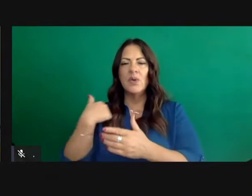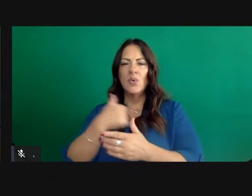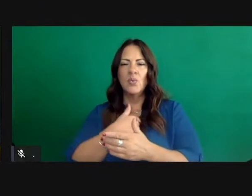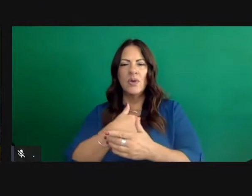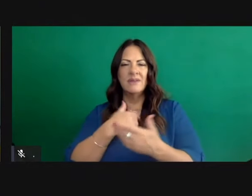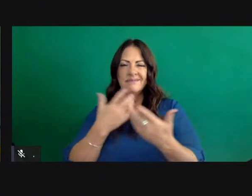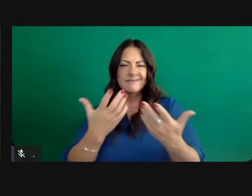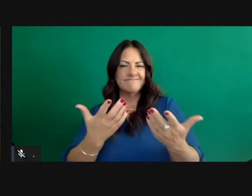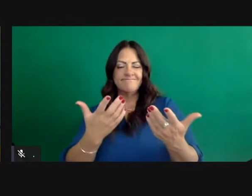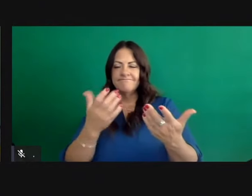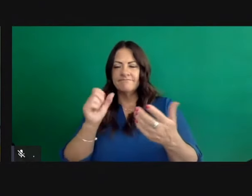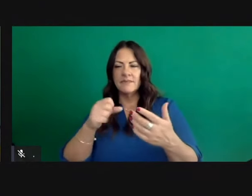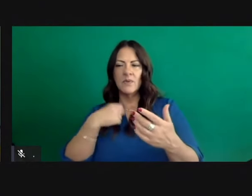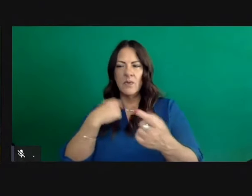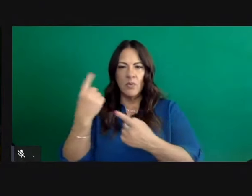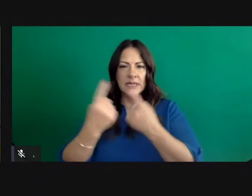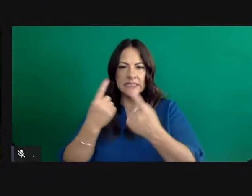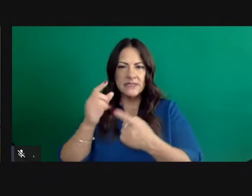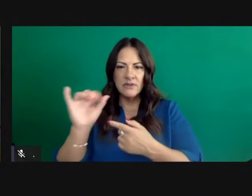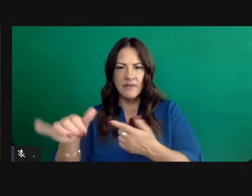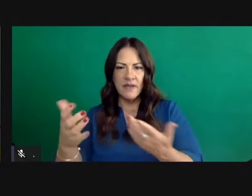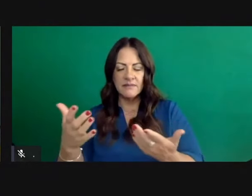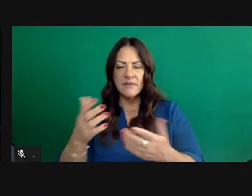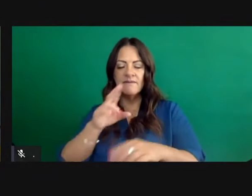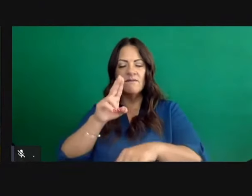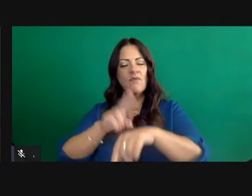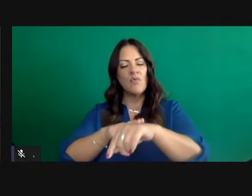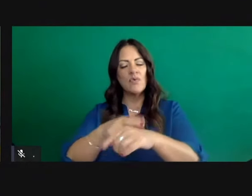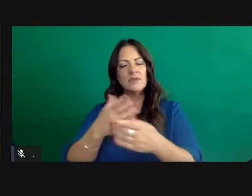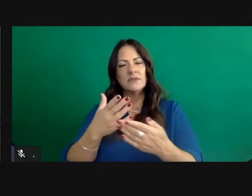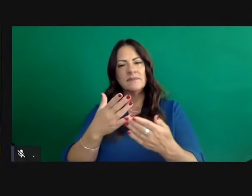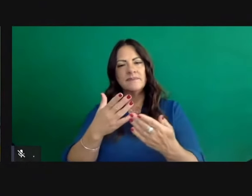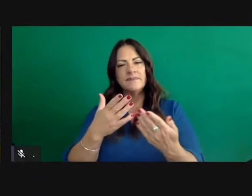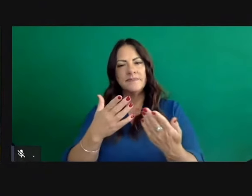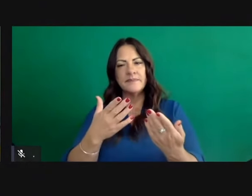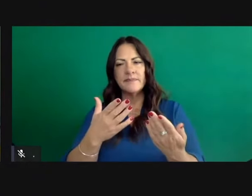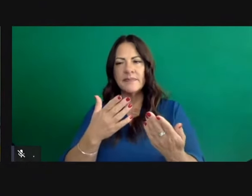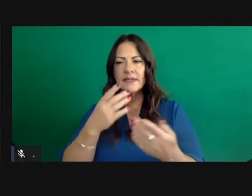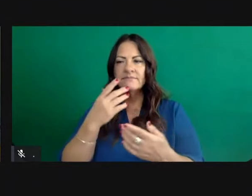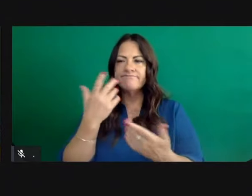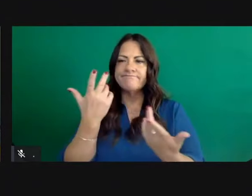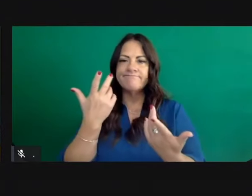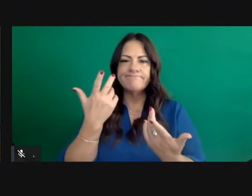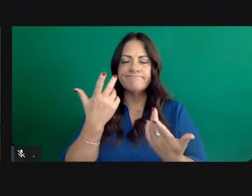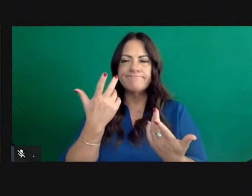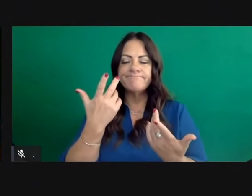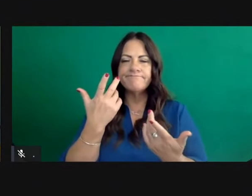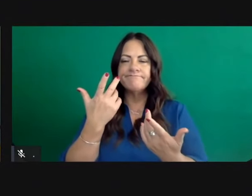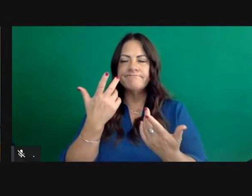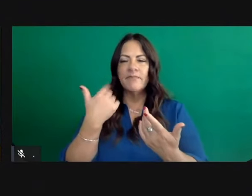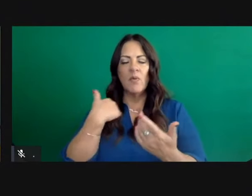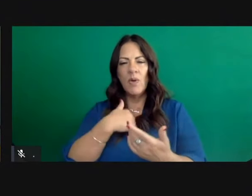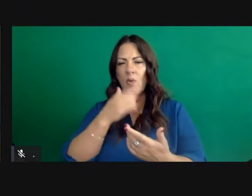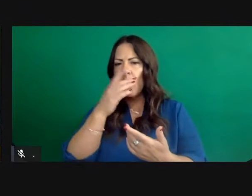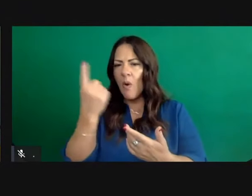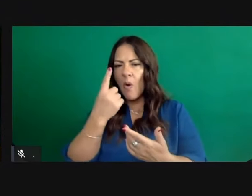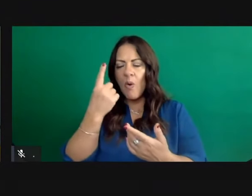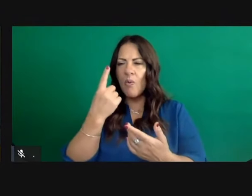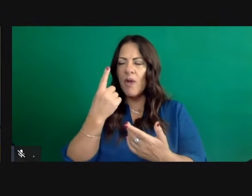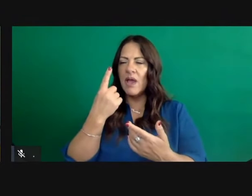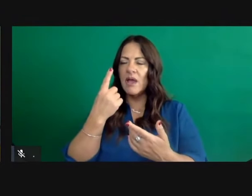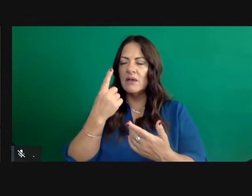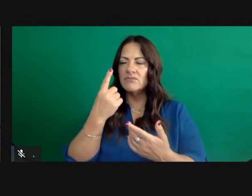it in this capacity. Of course, I think that it's a very reasonable thing to consider. The idea